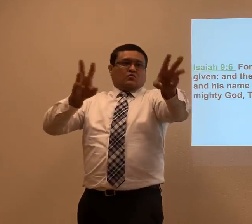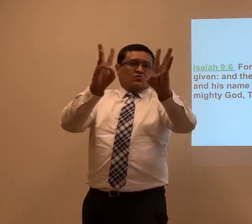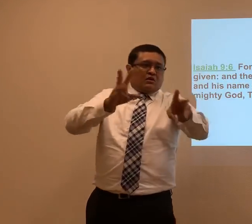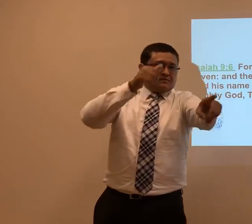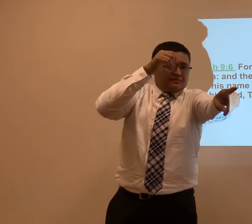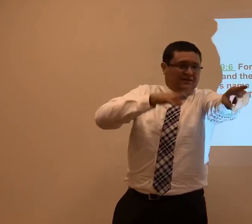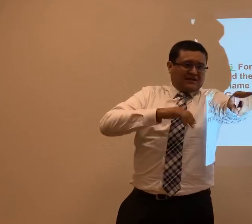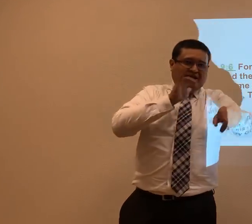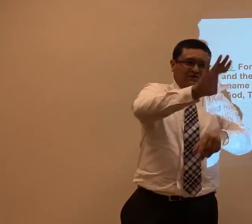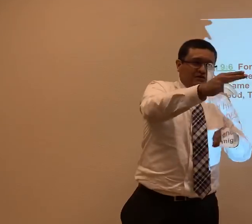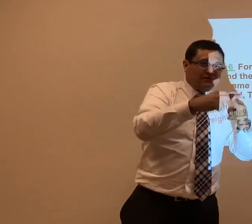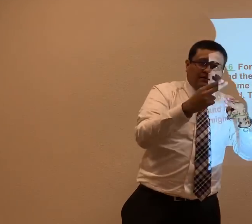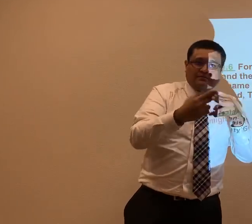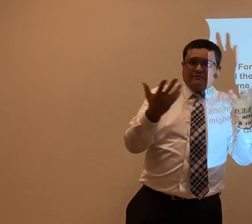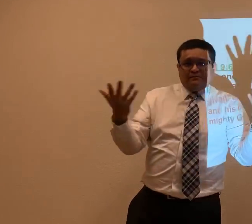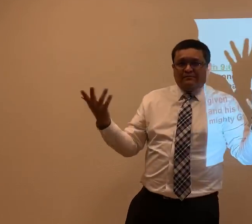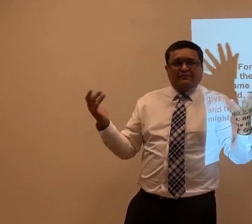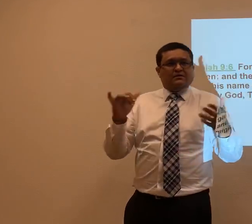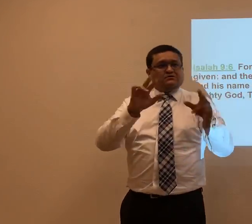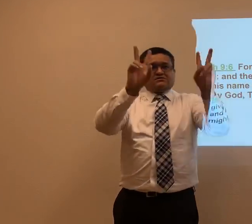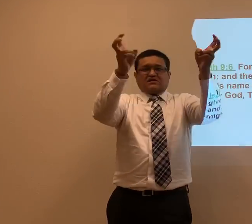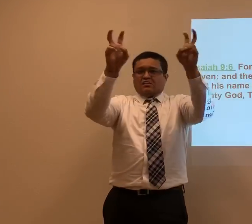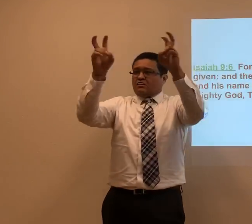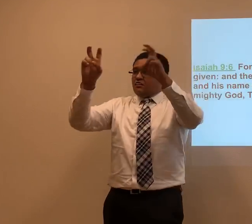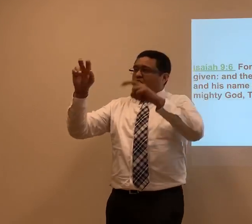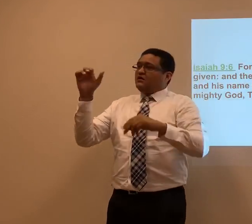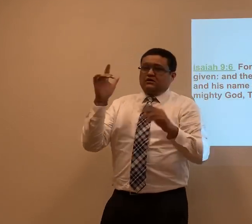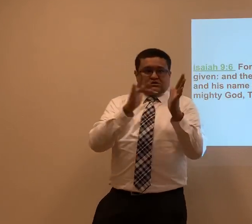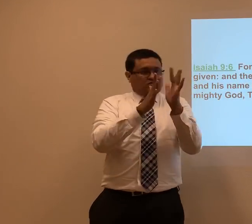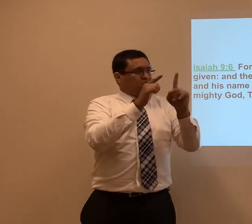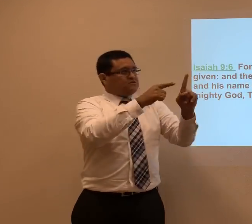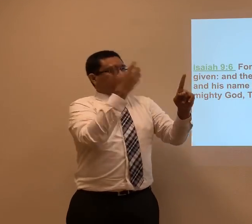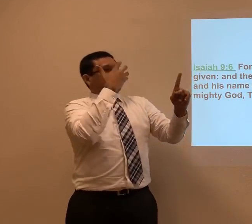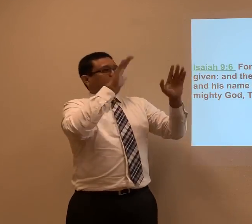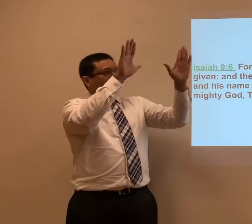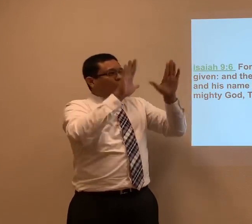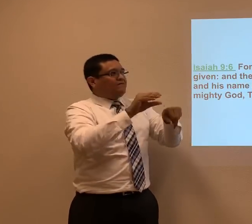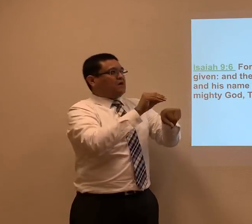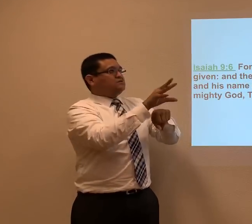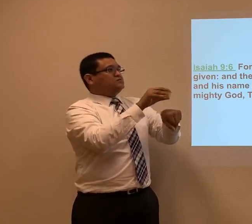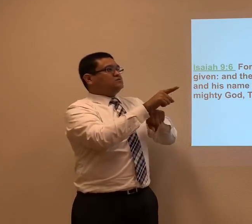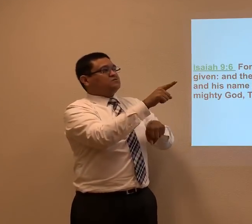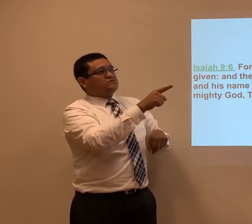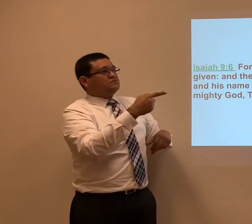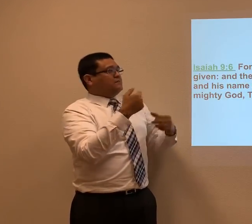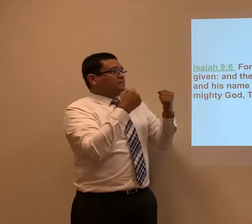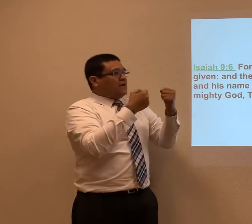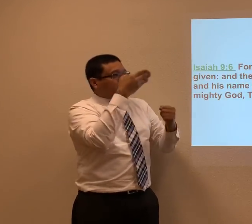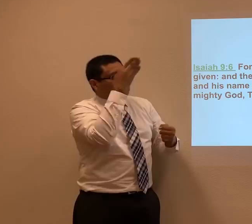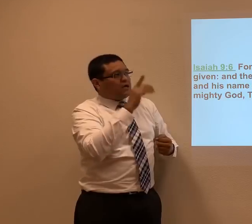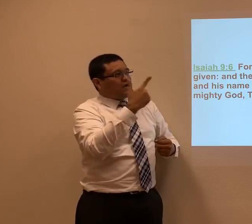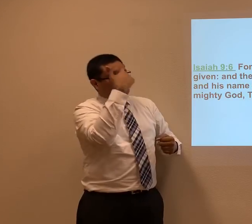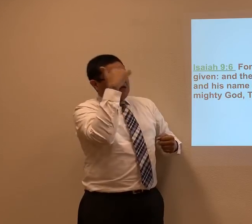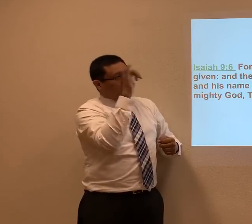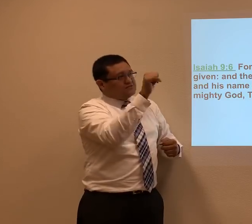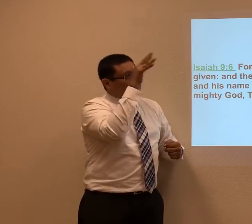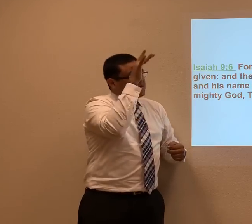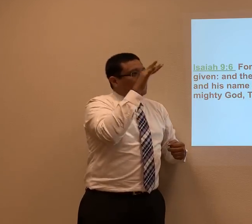your father, your son, you're an interpreter. You have different titles for what you do. So same with Jesus. He was a